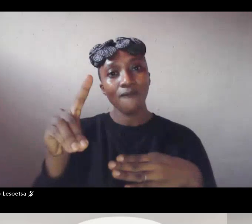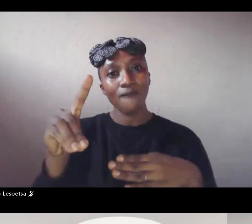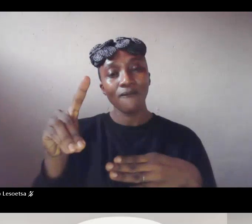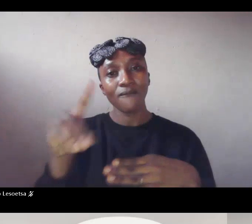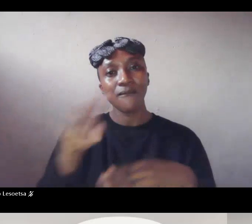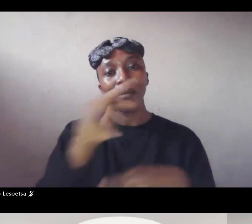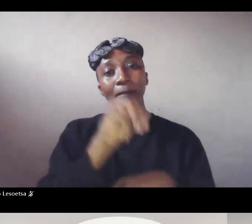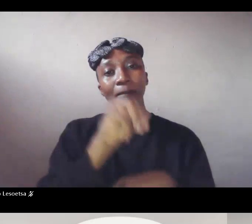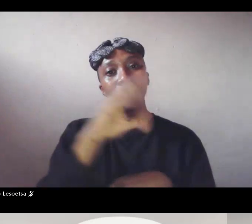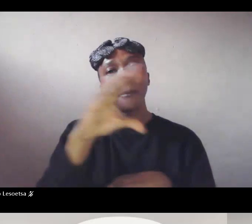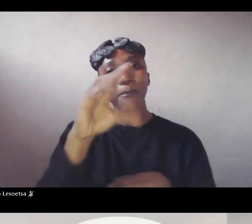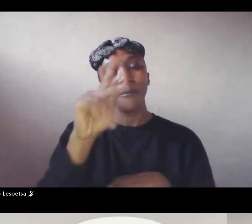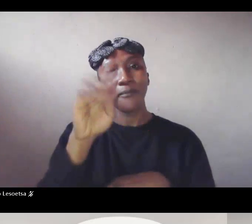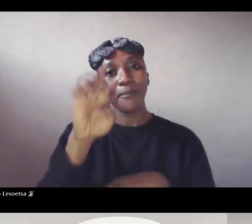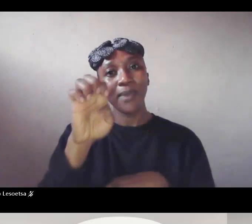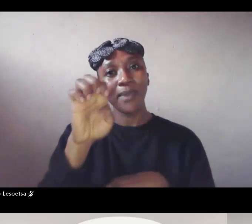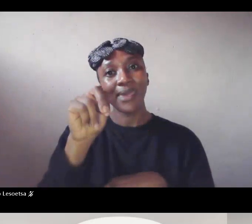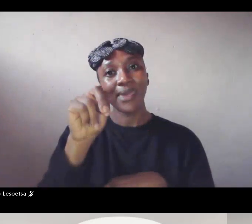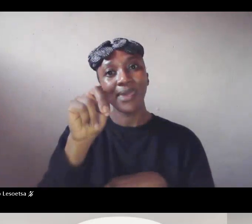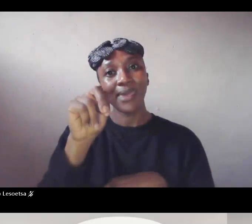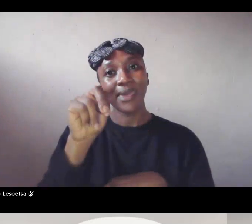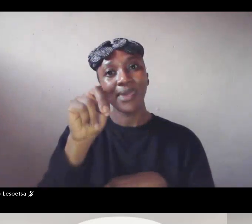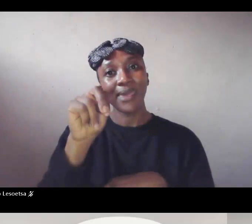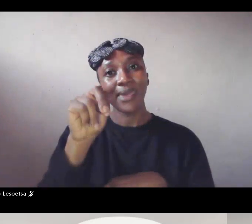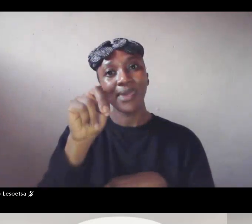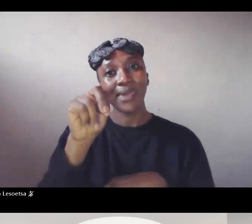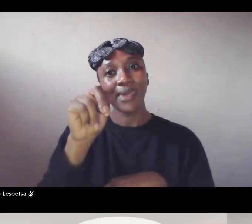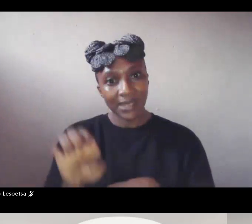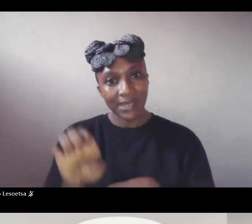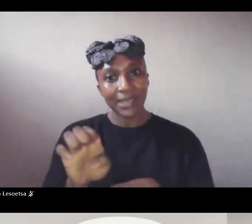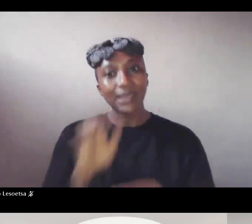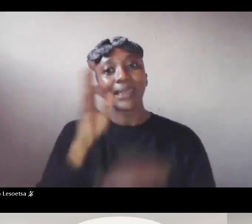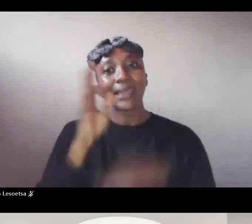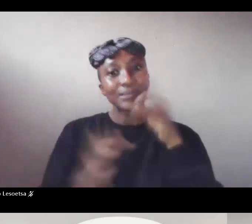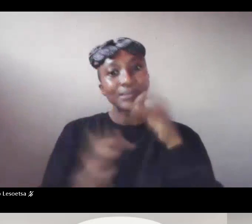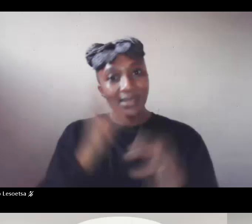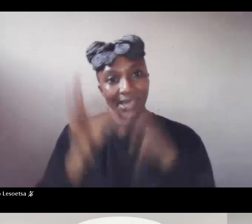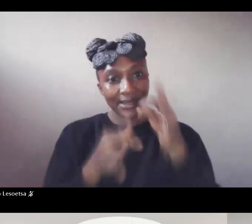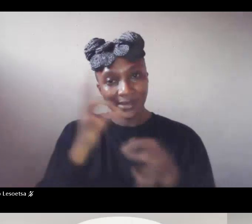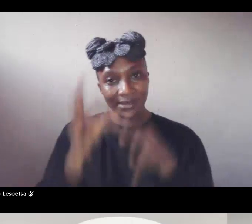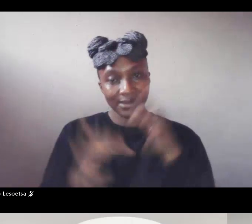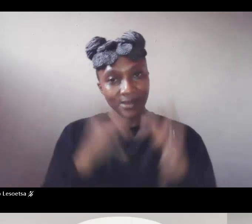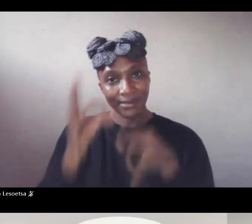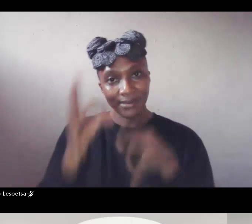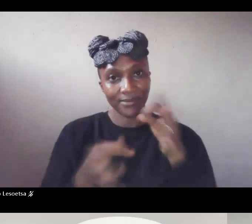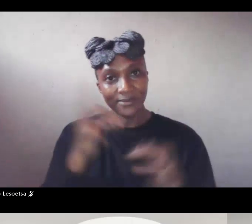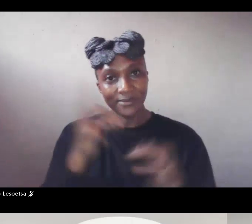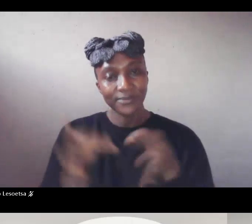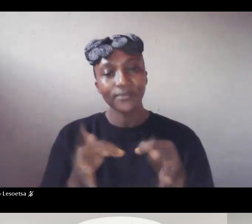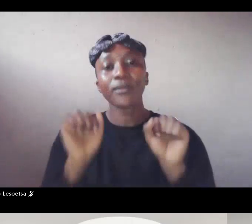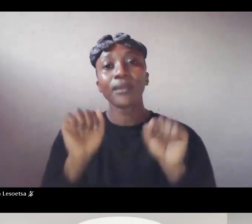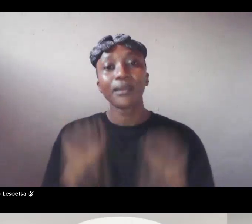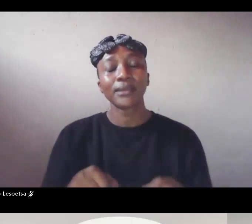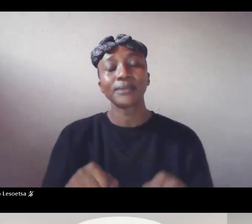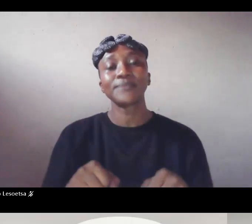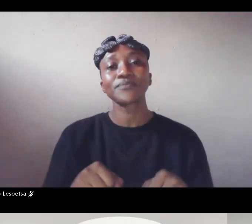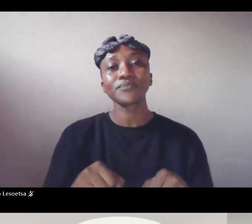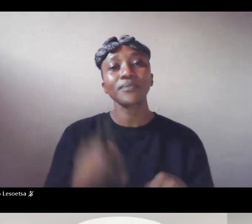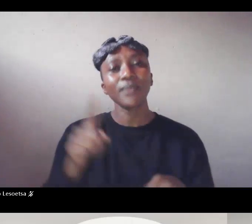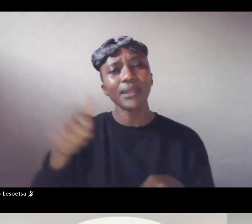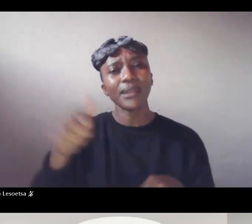Is Prof. who? Or Mackenzie. Mackenzie's, Mm. Mackenzie was saying that the levels of support